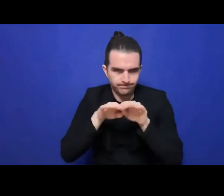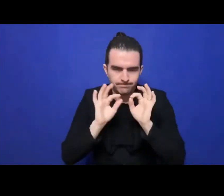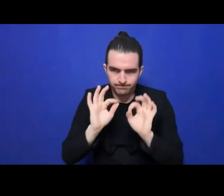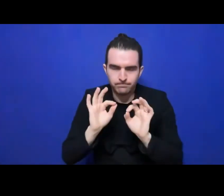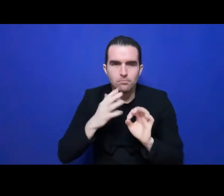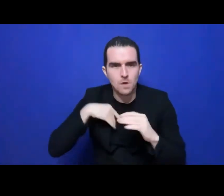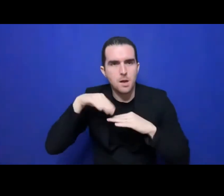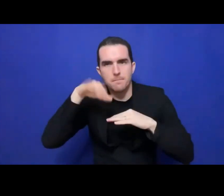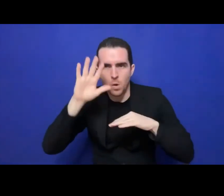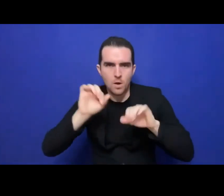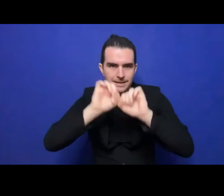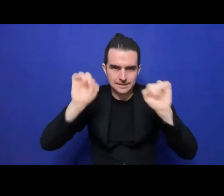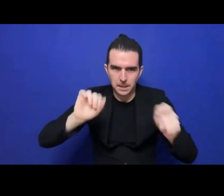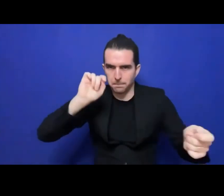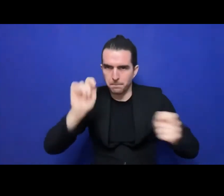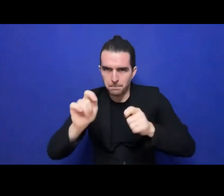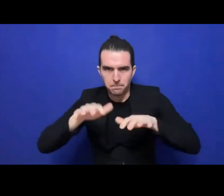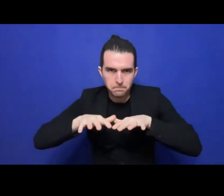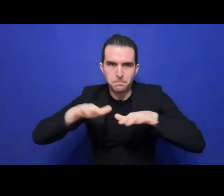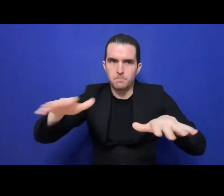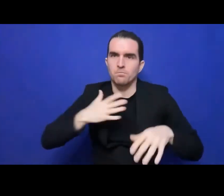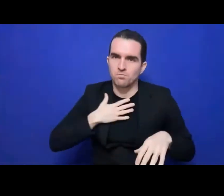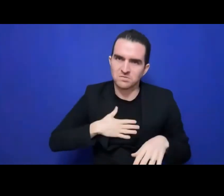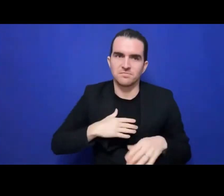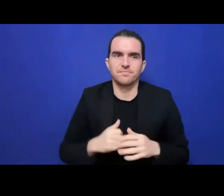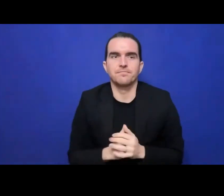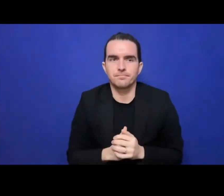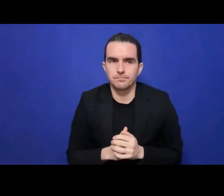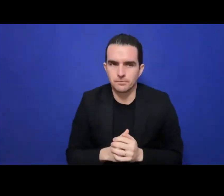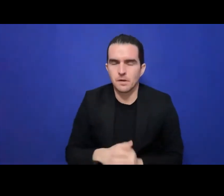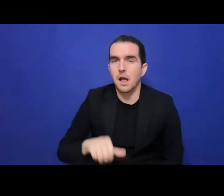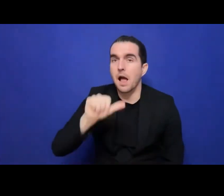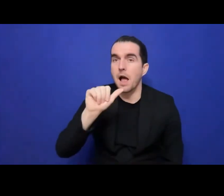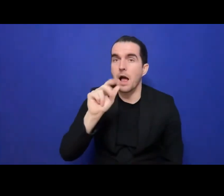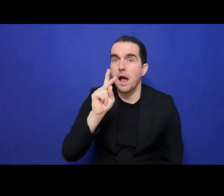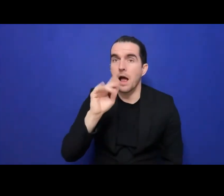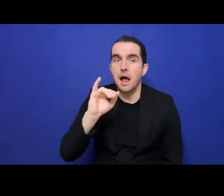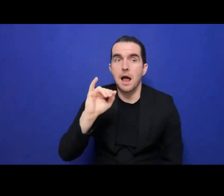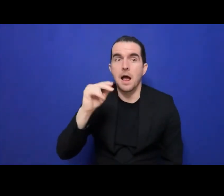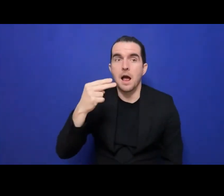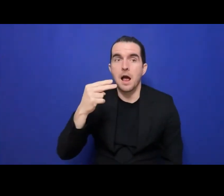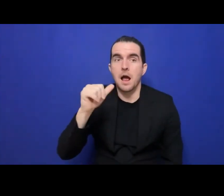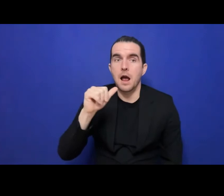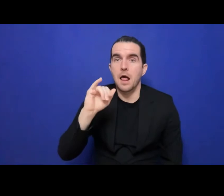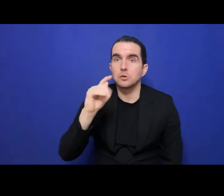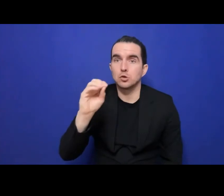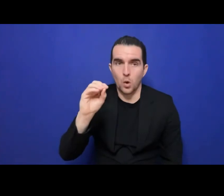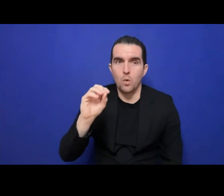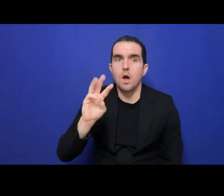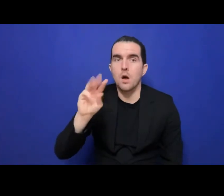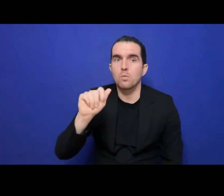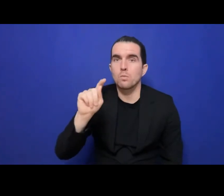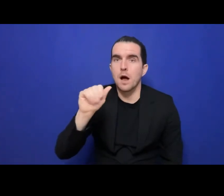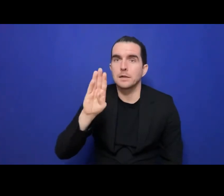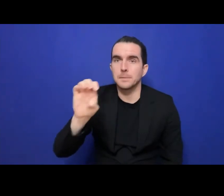report in more detail later. But today we're focusing on the 4th of those findings: the